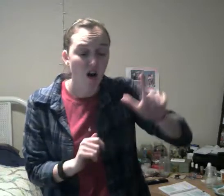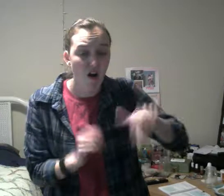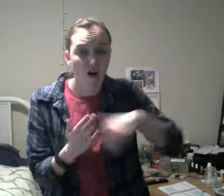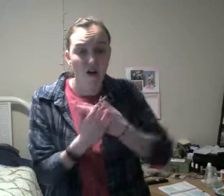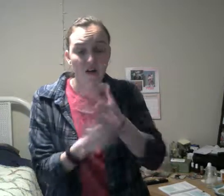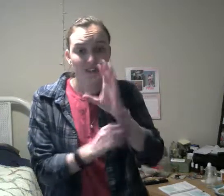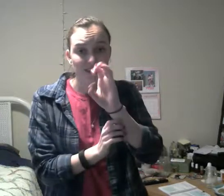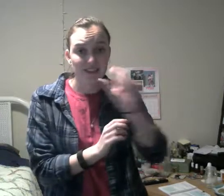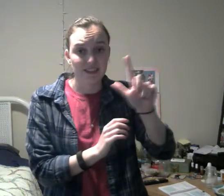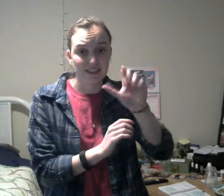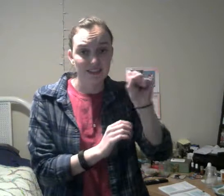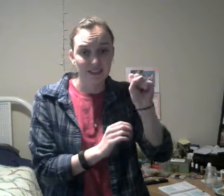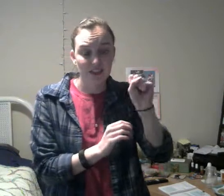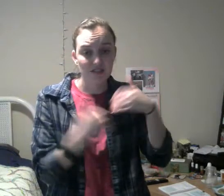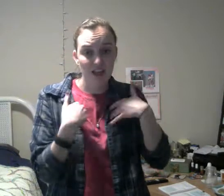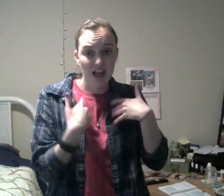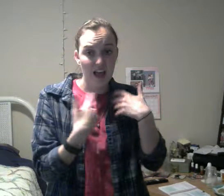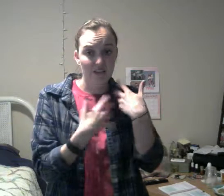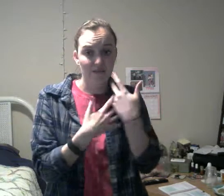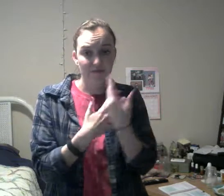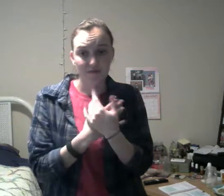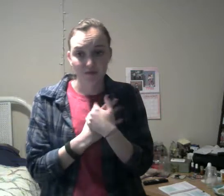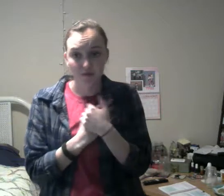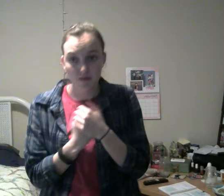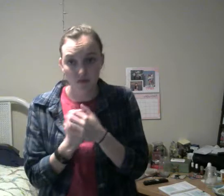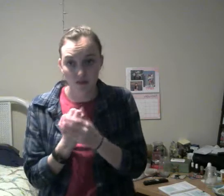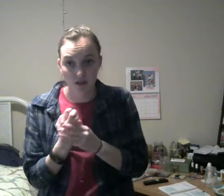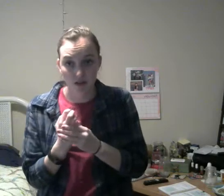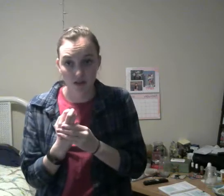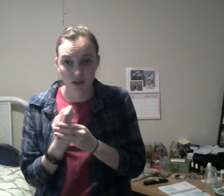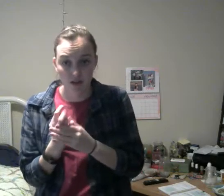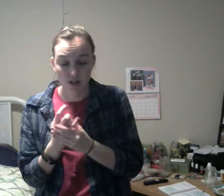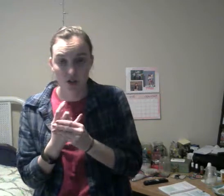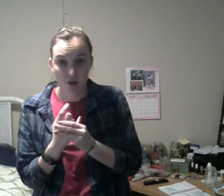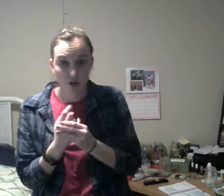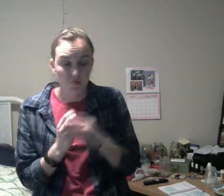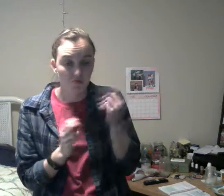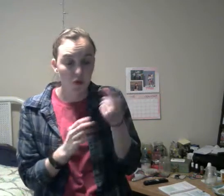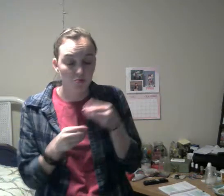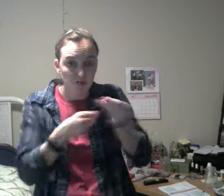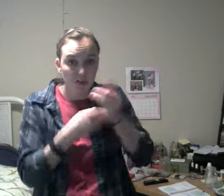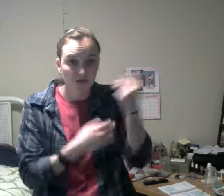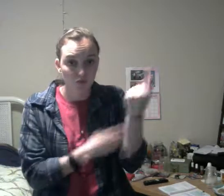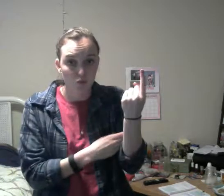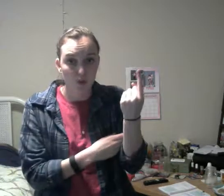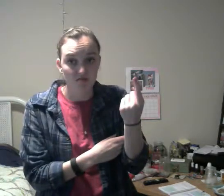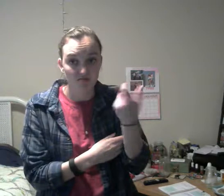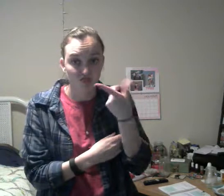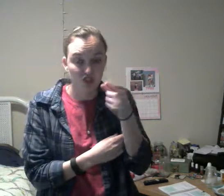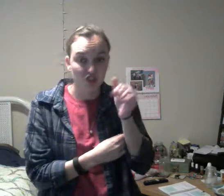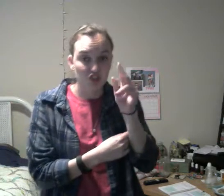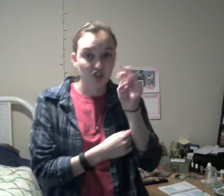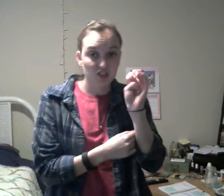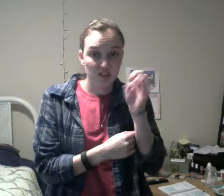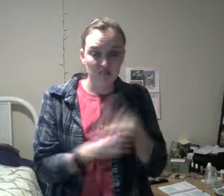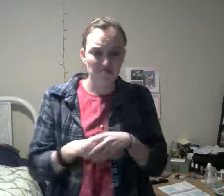organism is going to have 2 copies of the genes, but you only get to give one of those genes to your offspring. And so we really haven't learned much ever since the time of Mendel. We had to